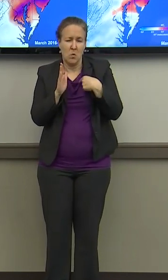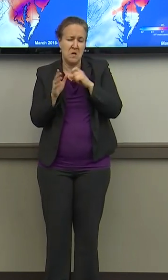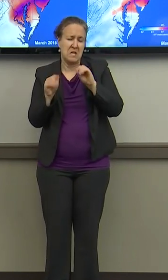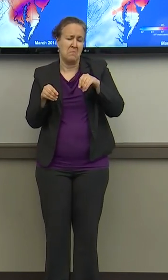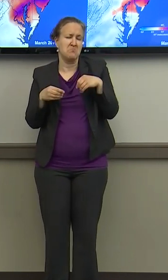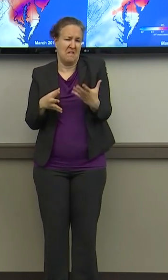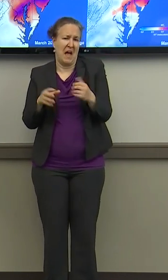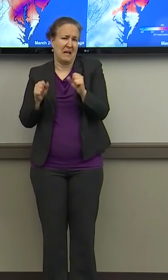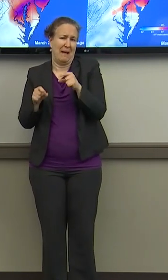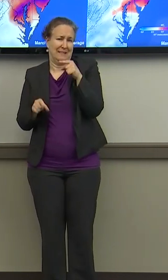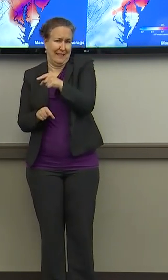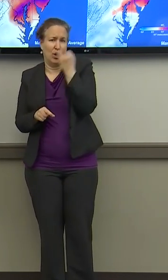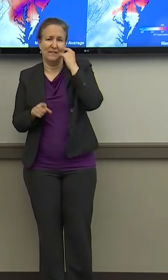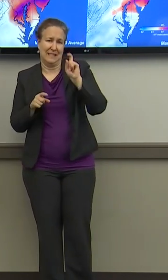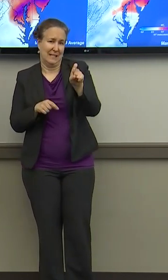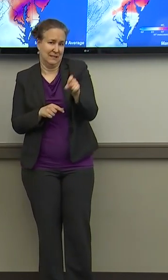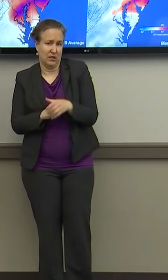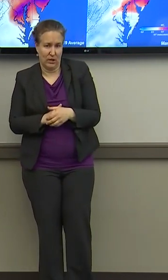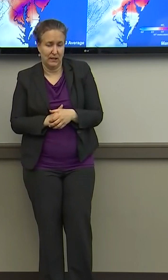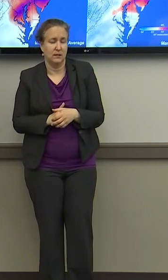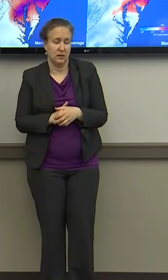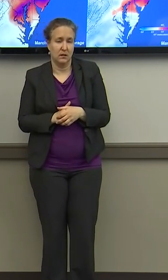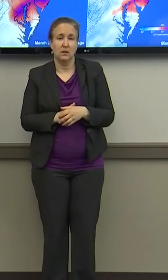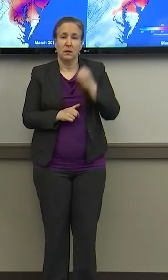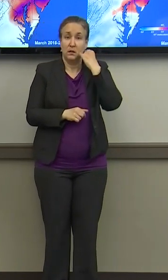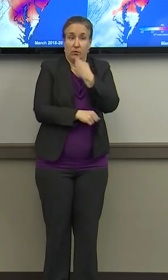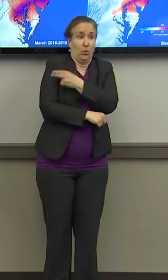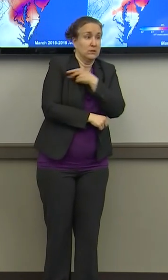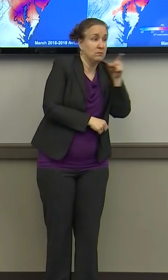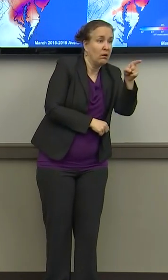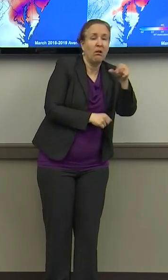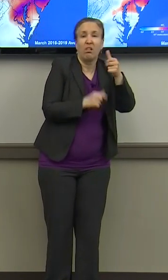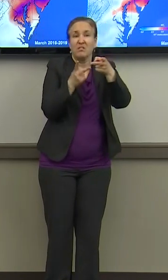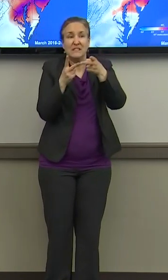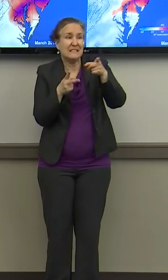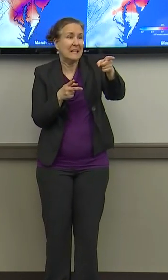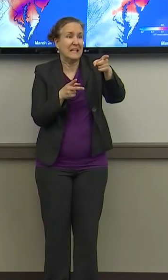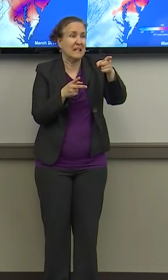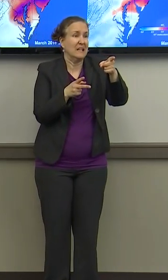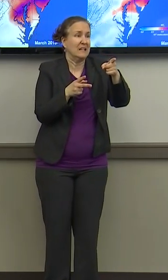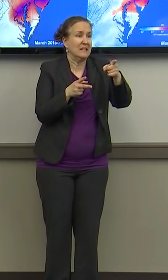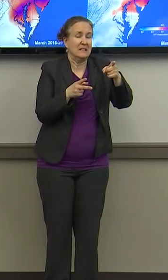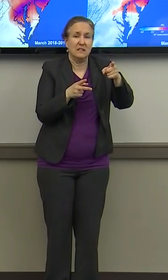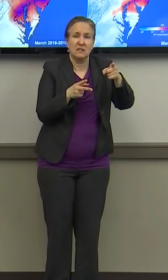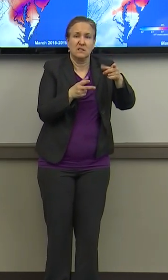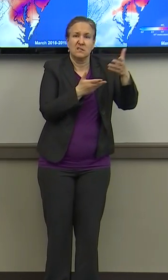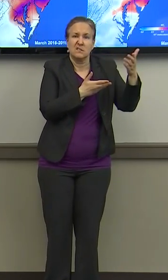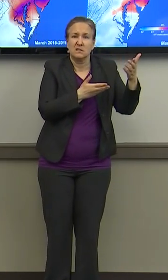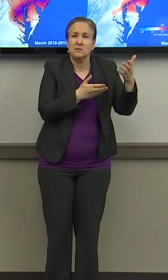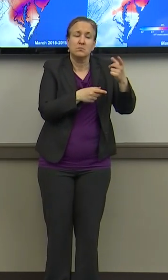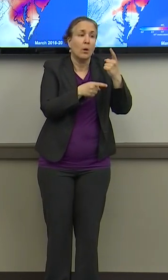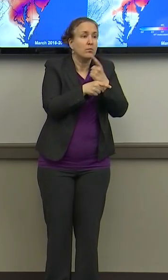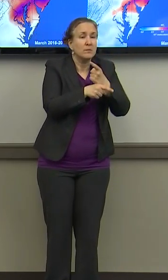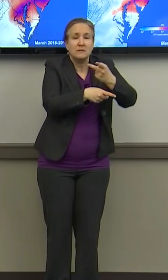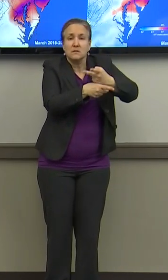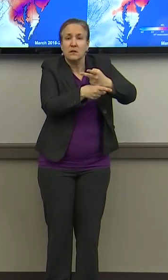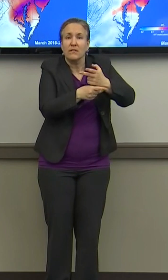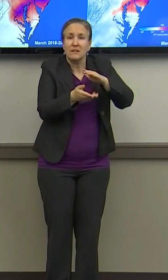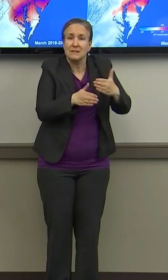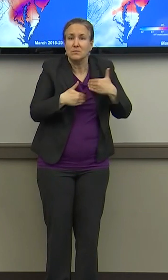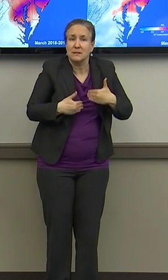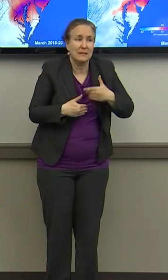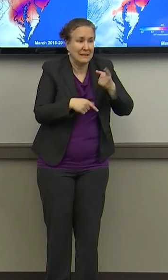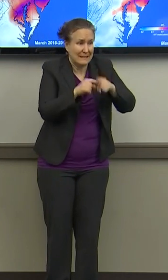surge capacity if needed, if the hospital or other facility is not able to appropriately maintain the